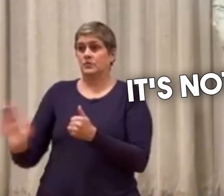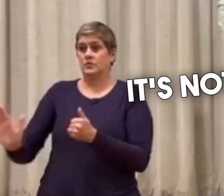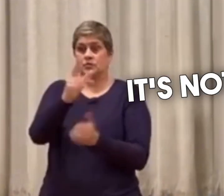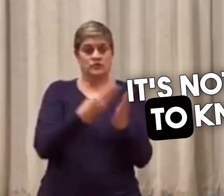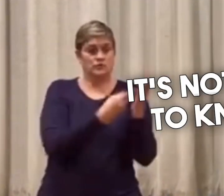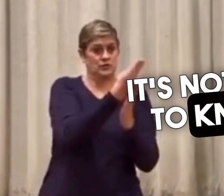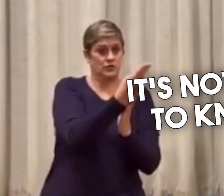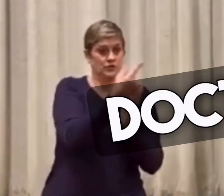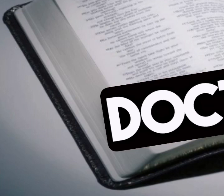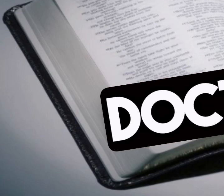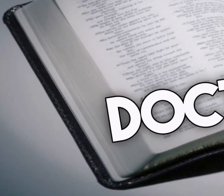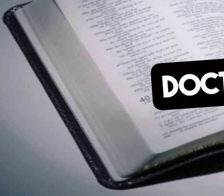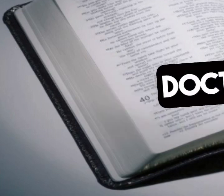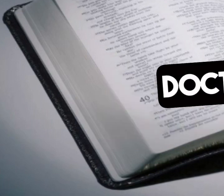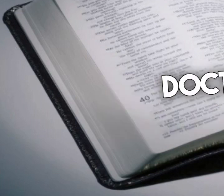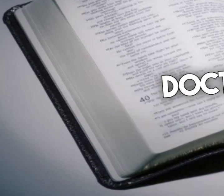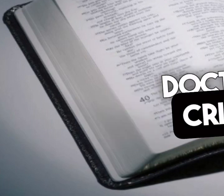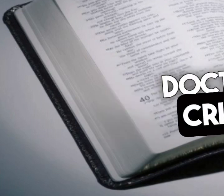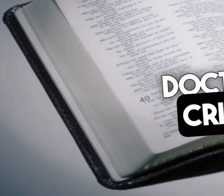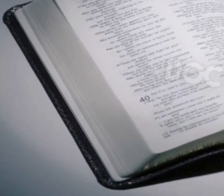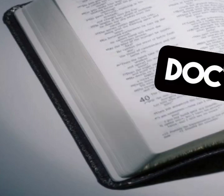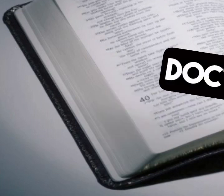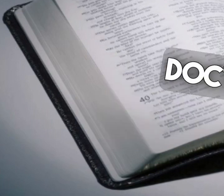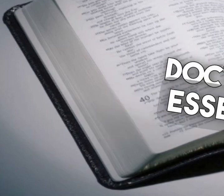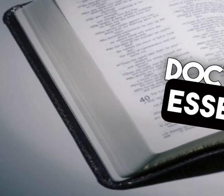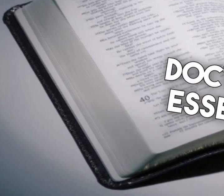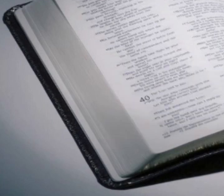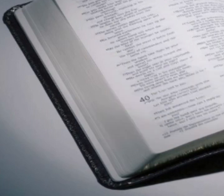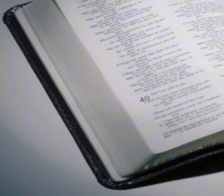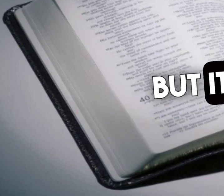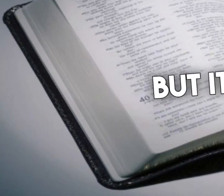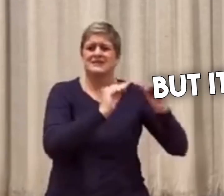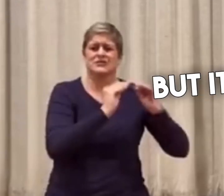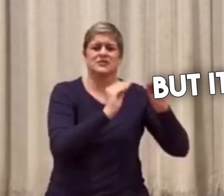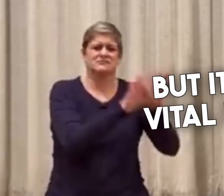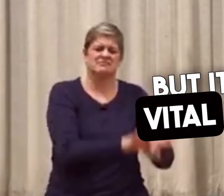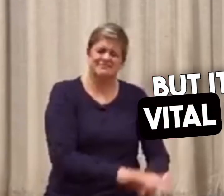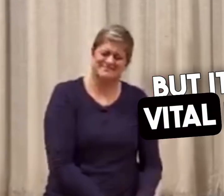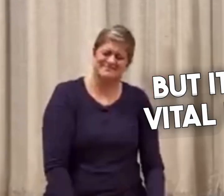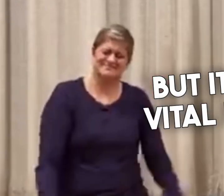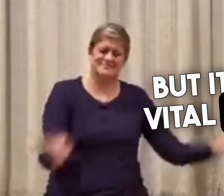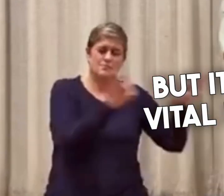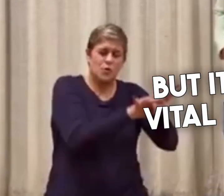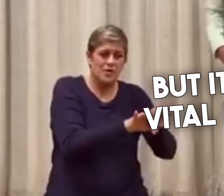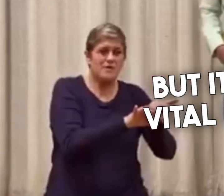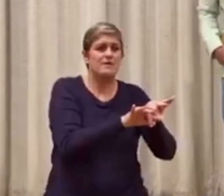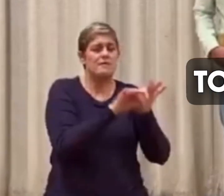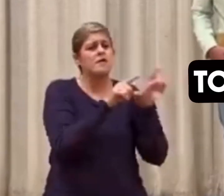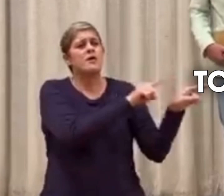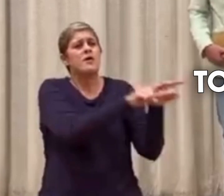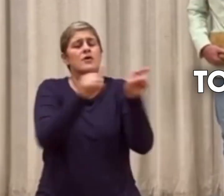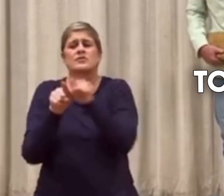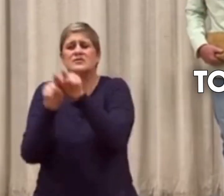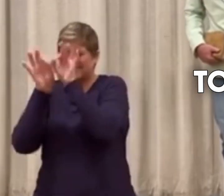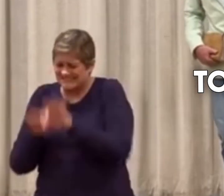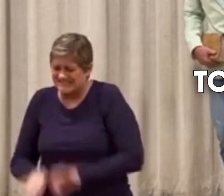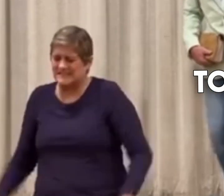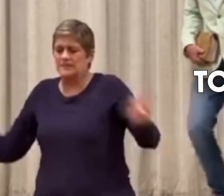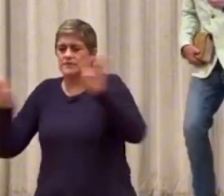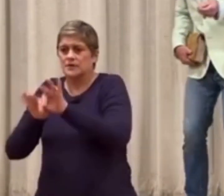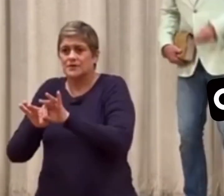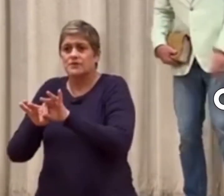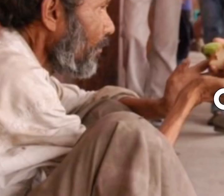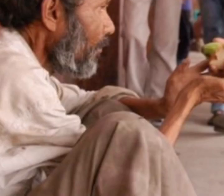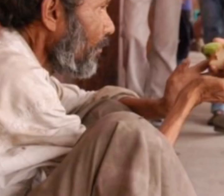It's not enough to know the doctrine. Doctrine is critical. Doctrine is essential, but it's also vital for you to live